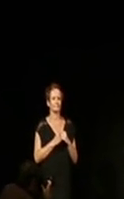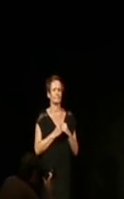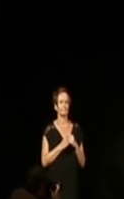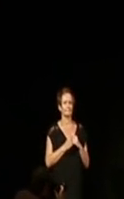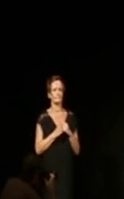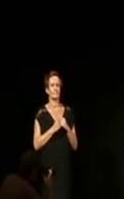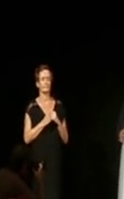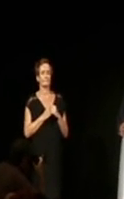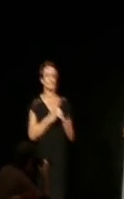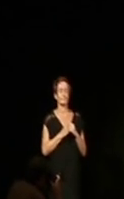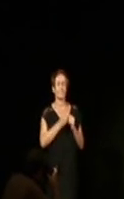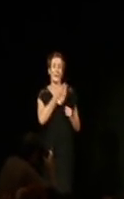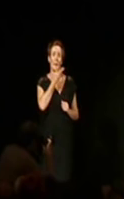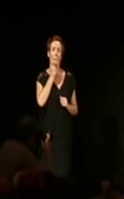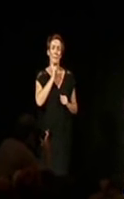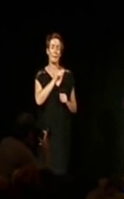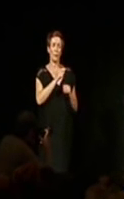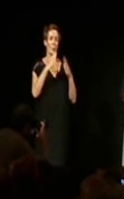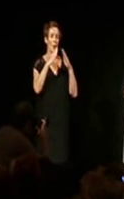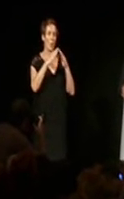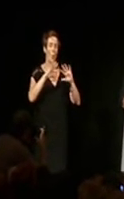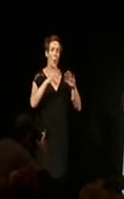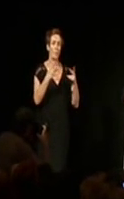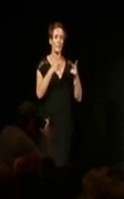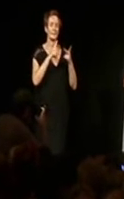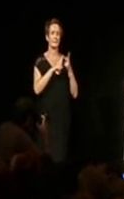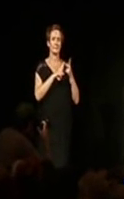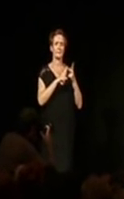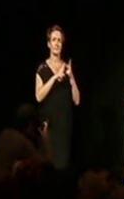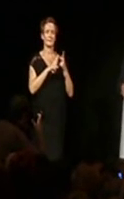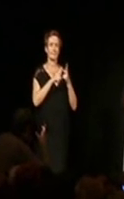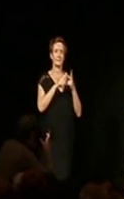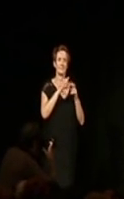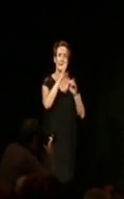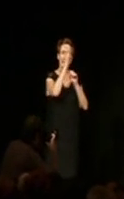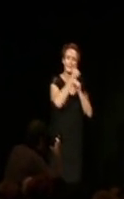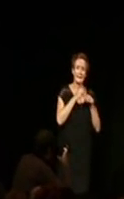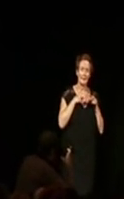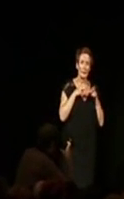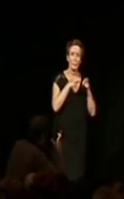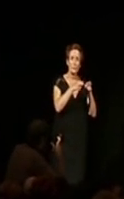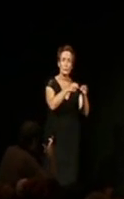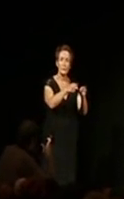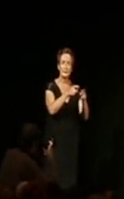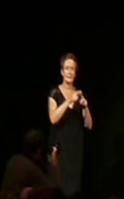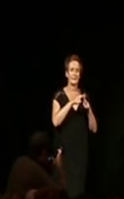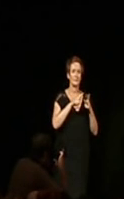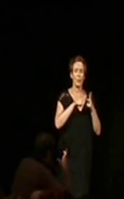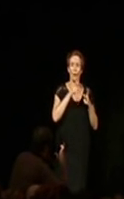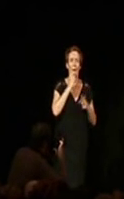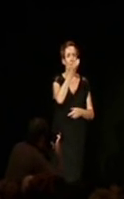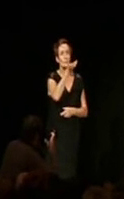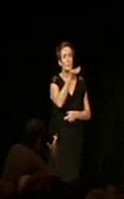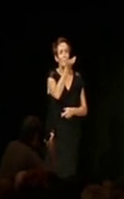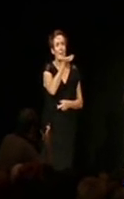people who are desperate, who are homeless, who are sleeping on the streets or begging to receive enough money in order to get into a